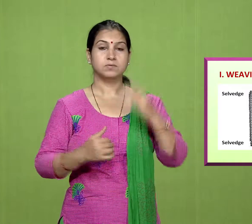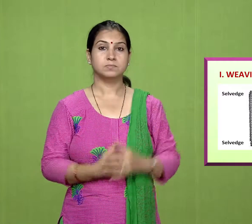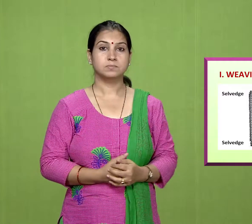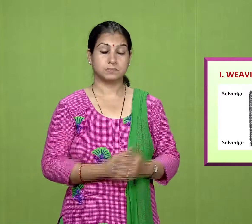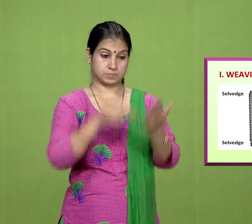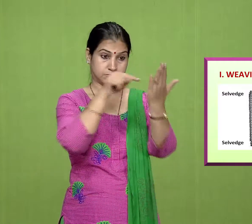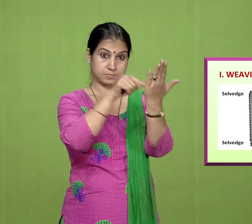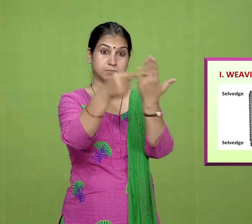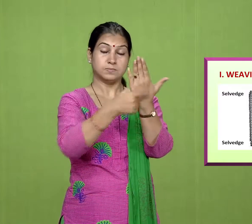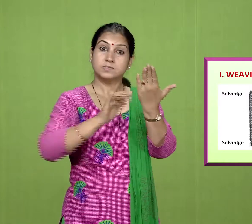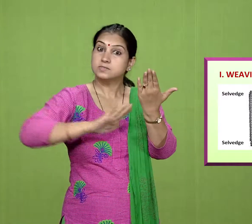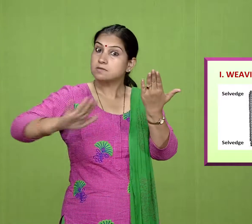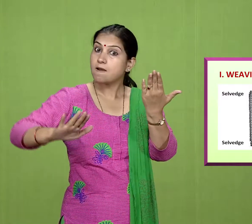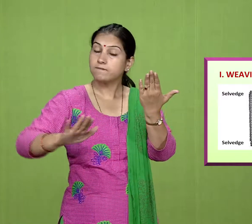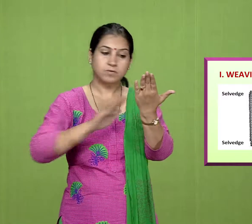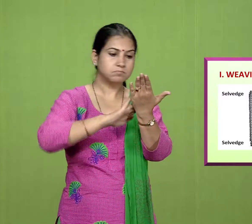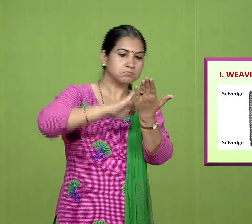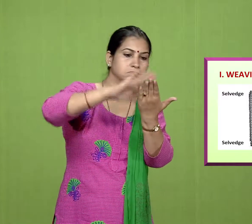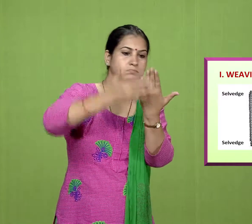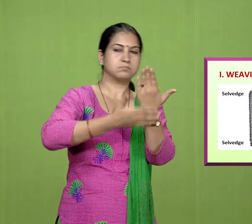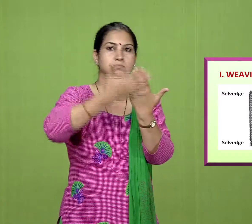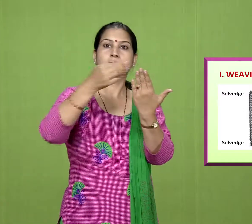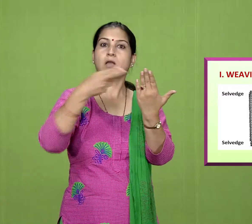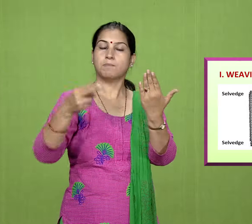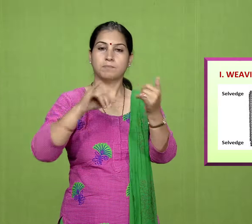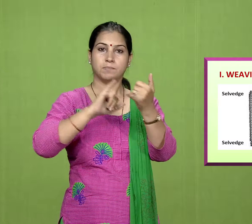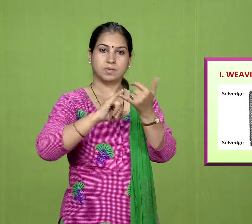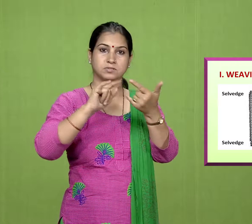These two finished edges are termed as selvages.